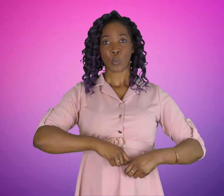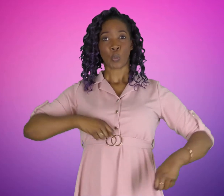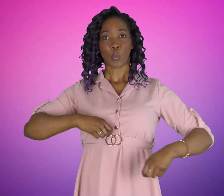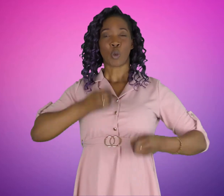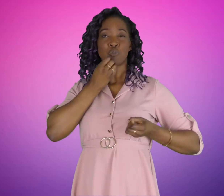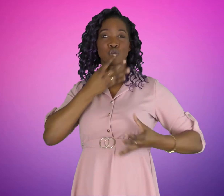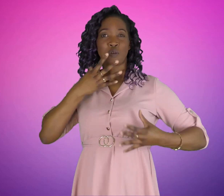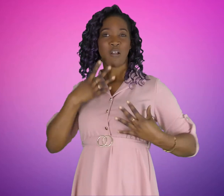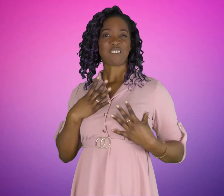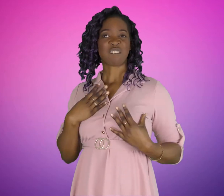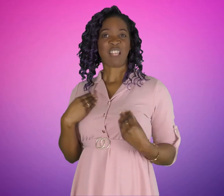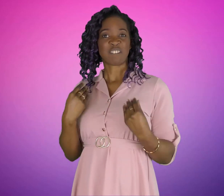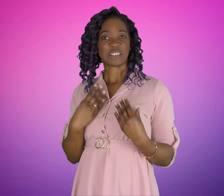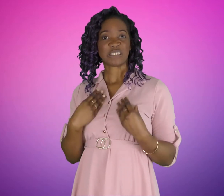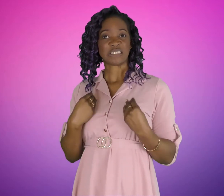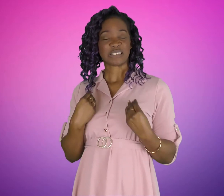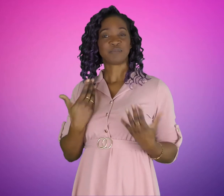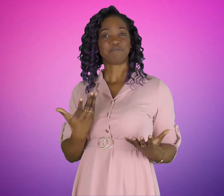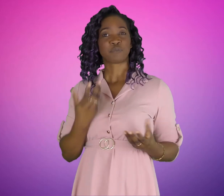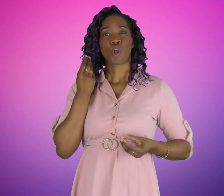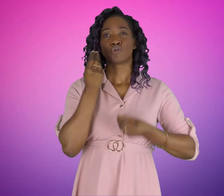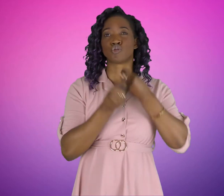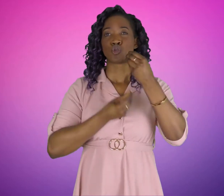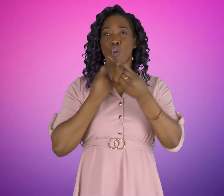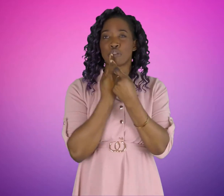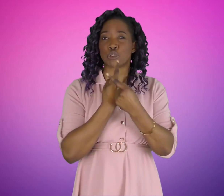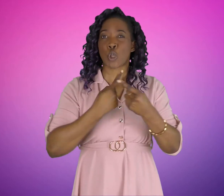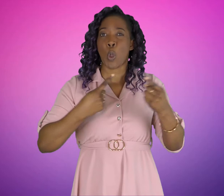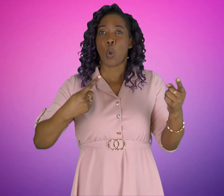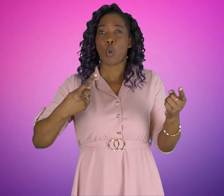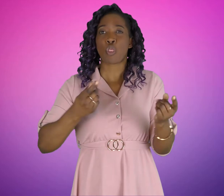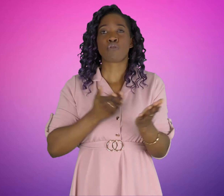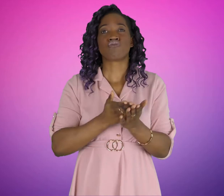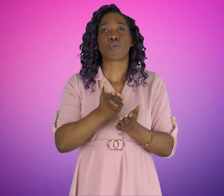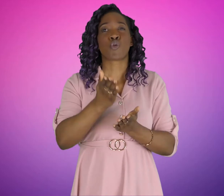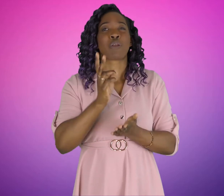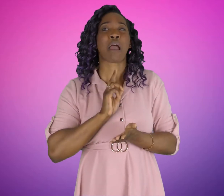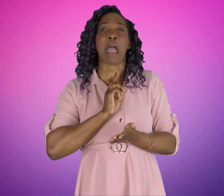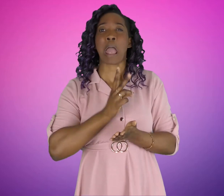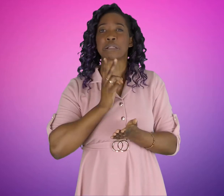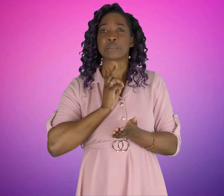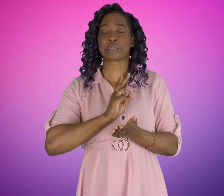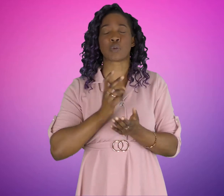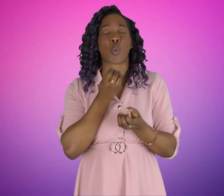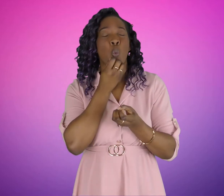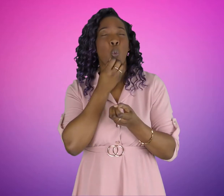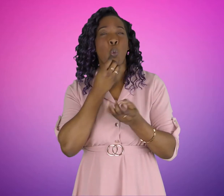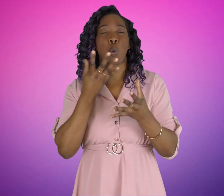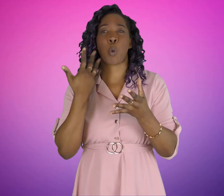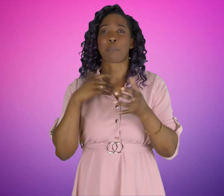purchased on Savile Row. A tale told in the rumbling, melodious tones of an accent that has dominated the cultural landscape